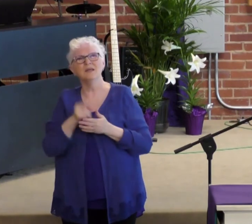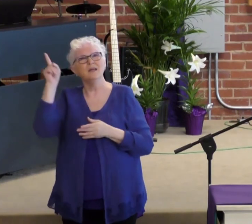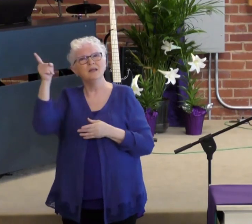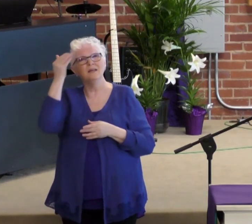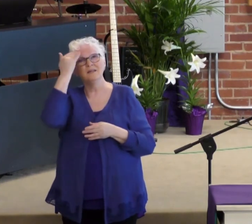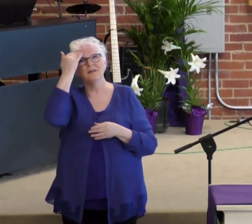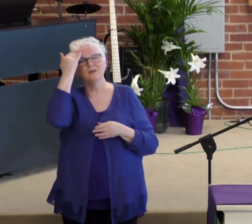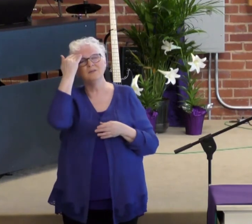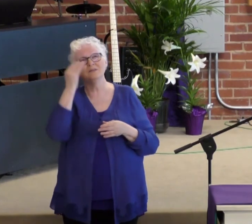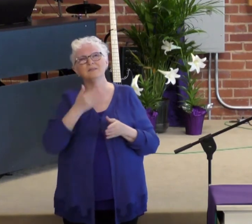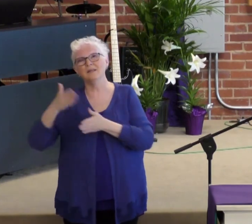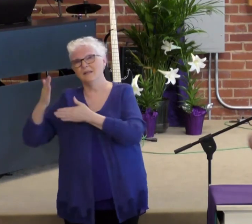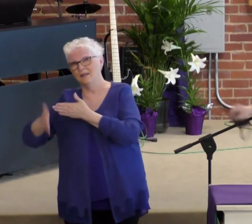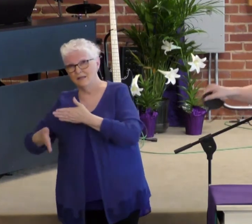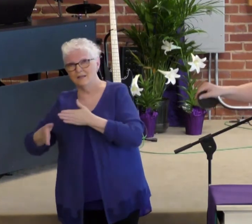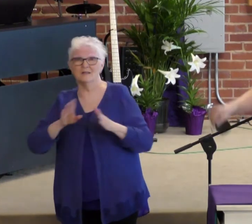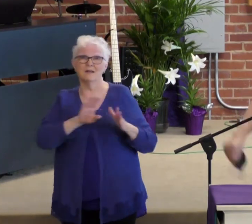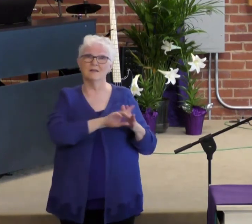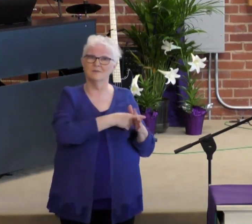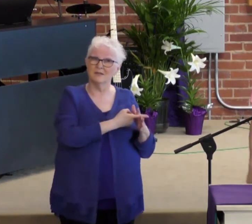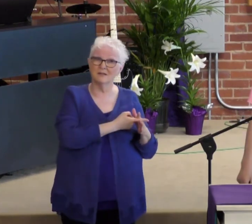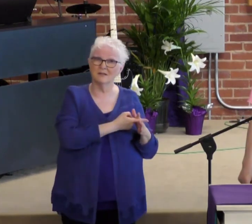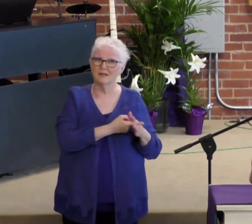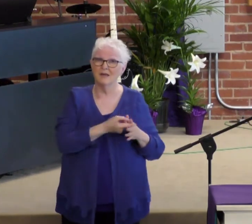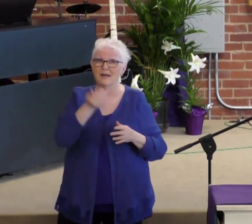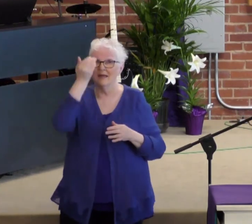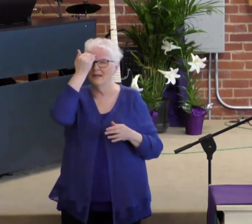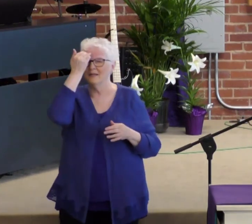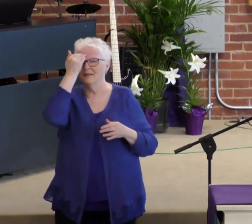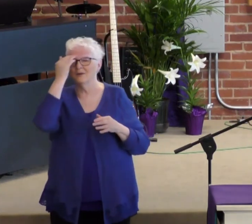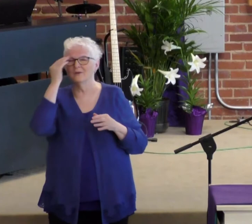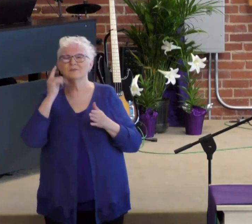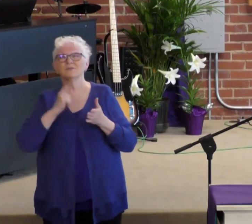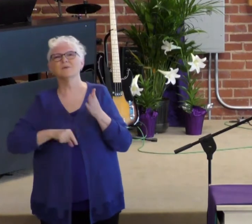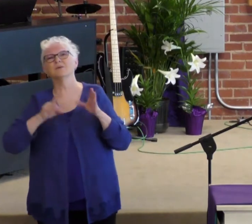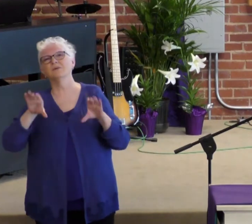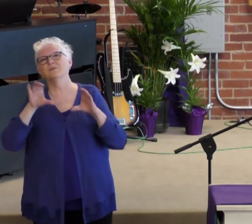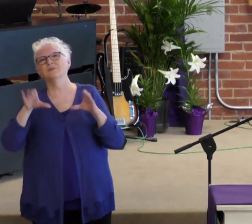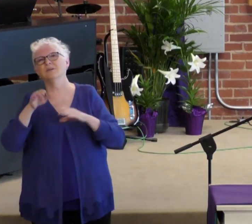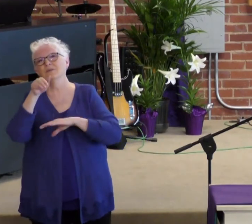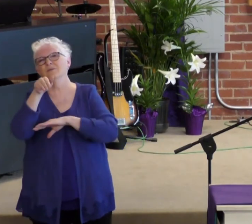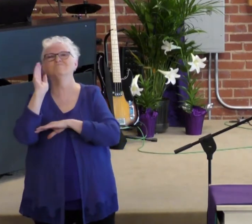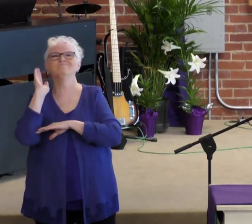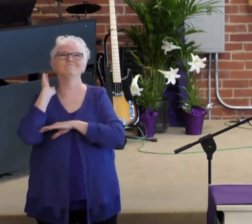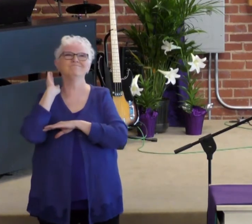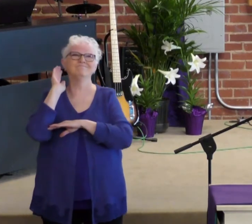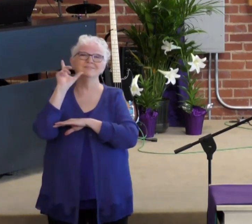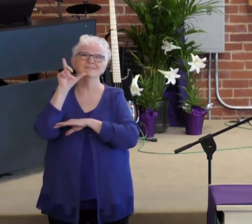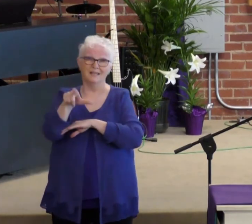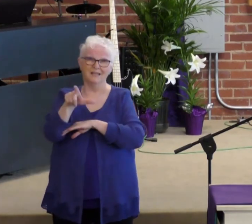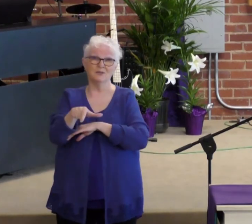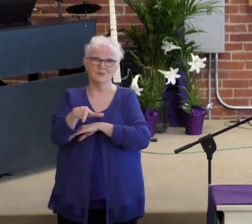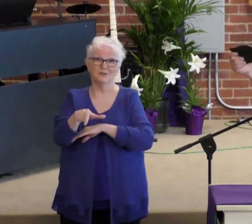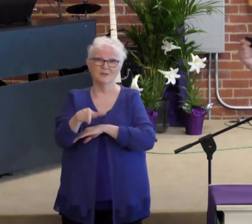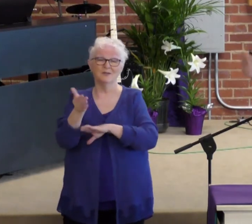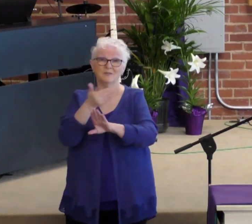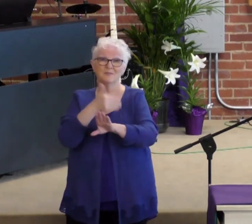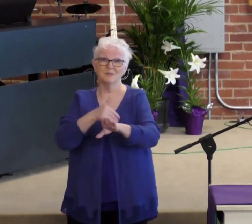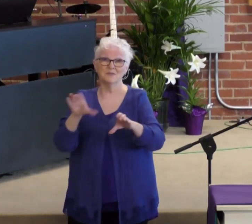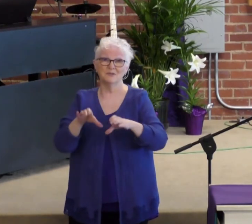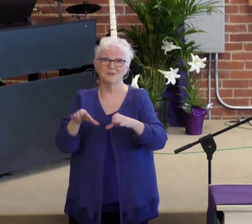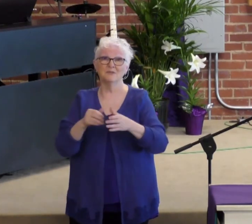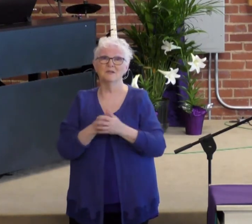the beginning. He knows what you're going to do this evening before you even do it, right? God